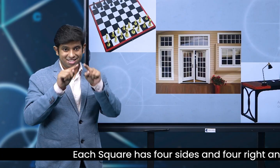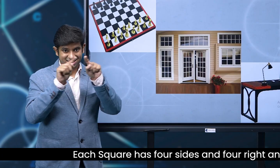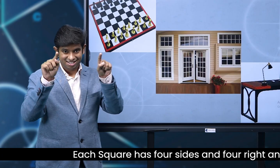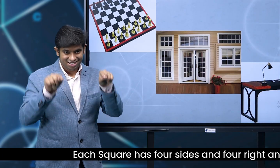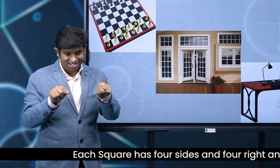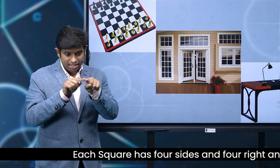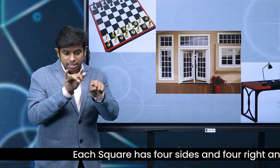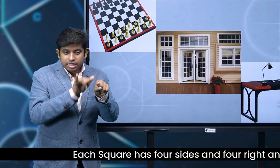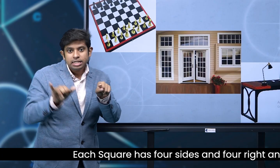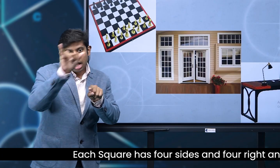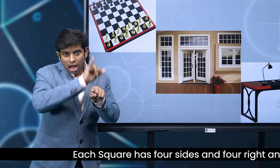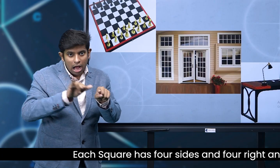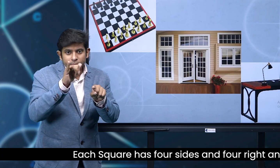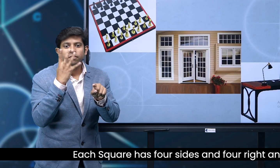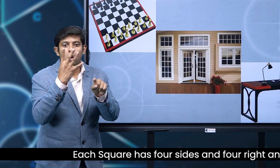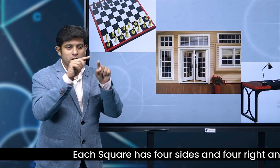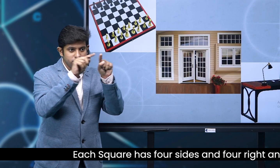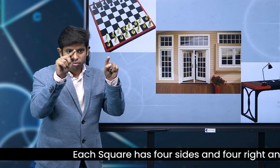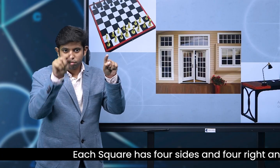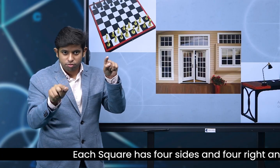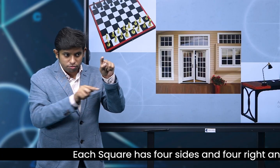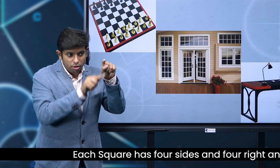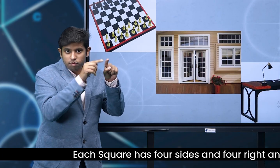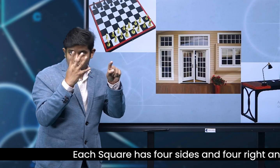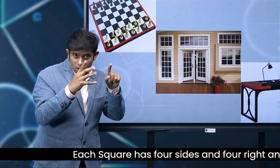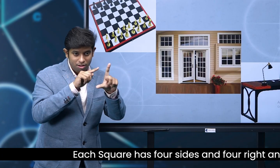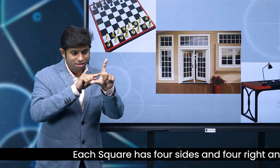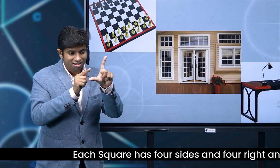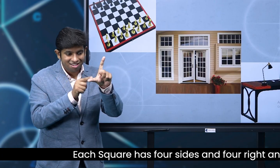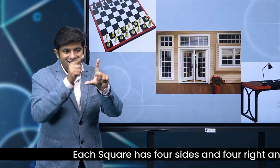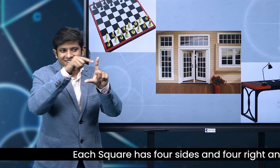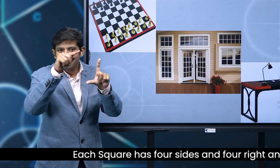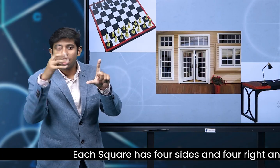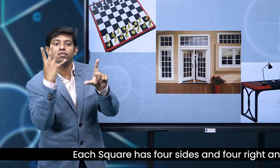Each square has 4 sides and 4 right angles.